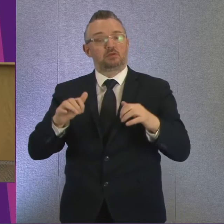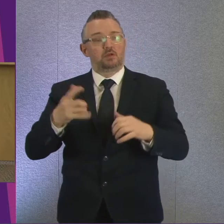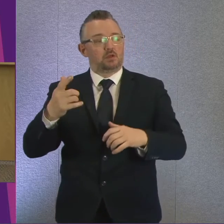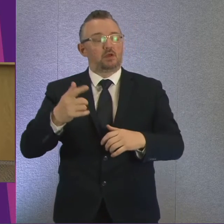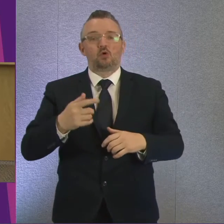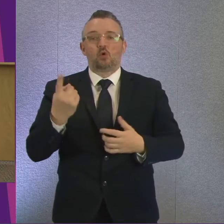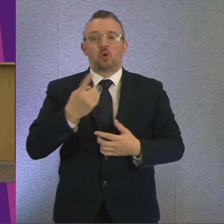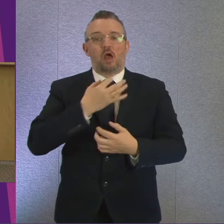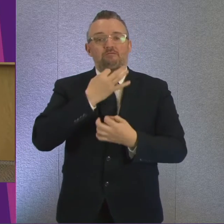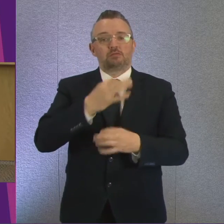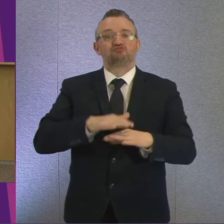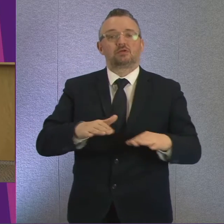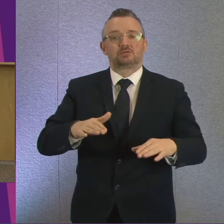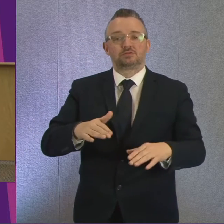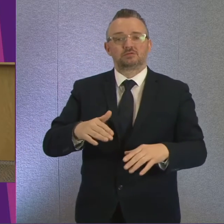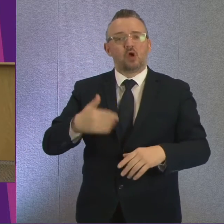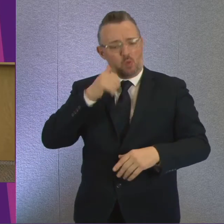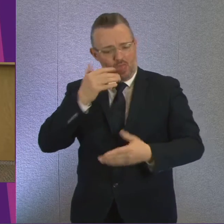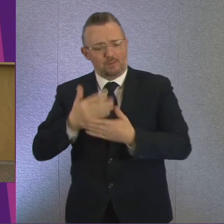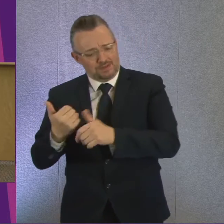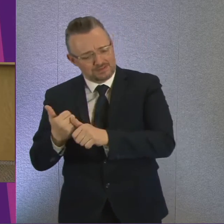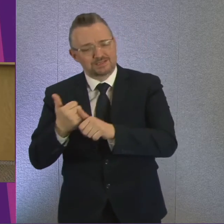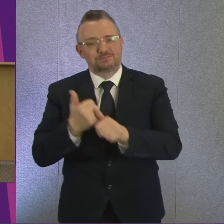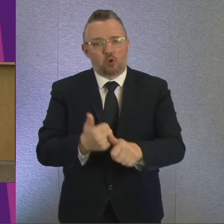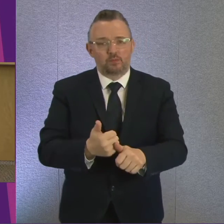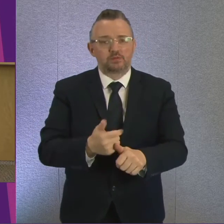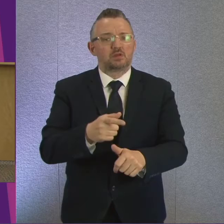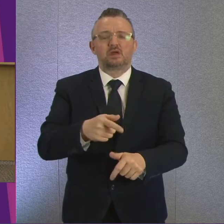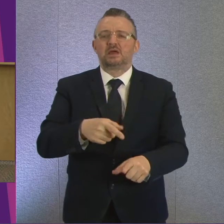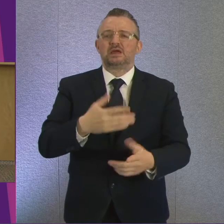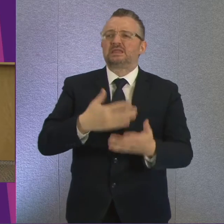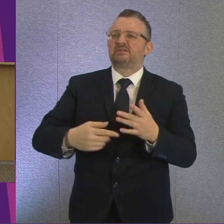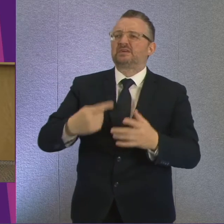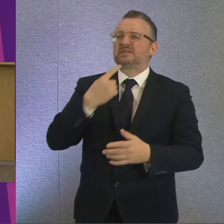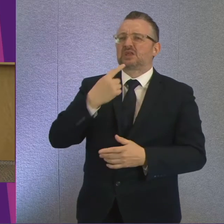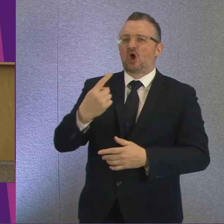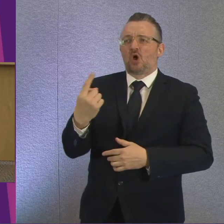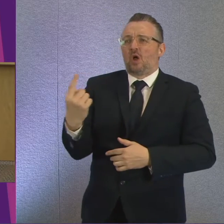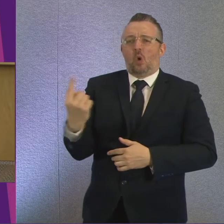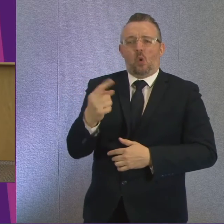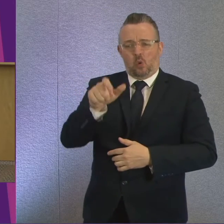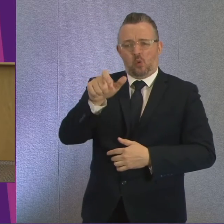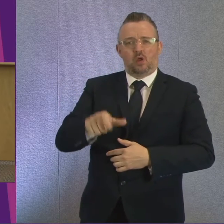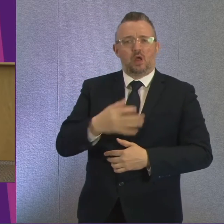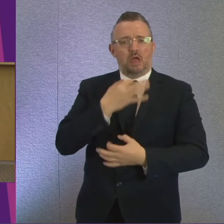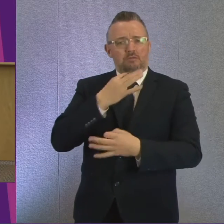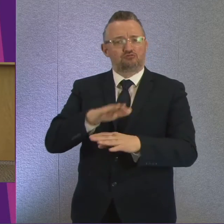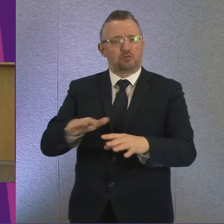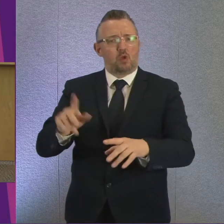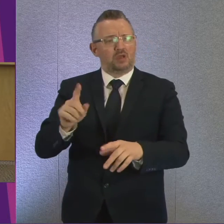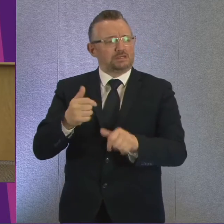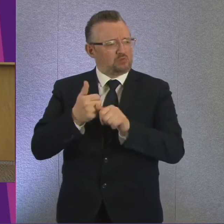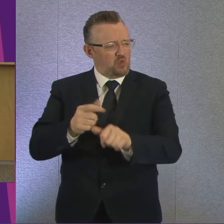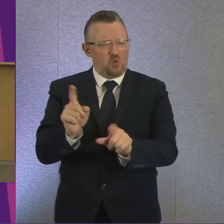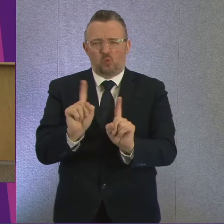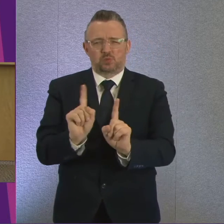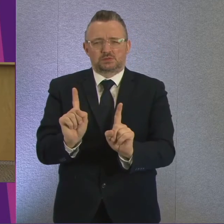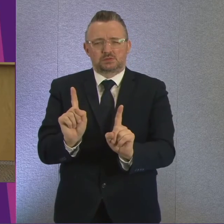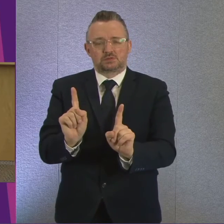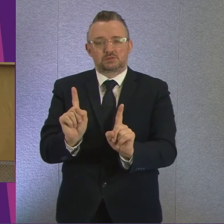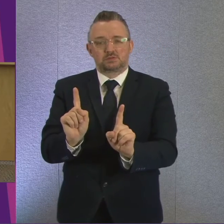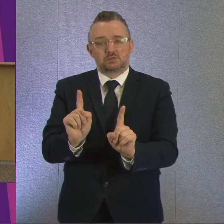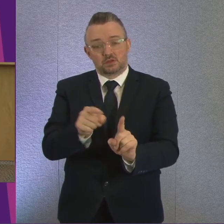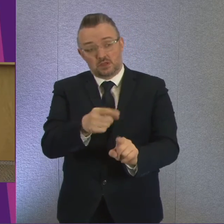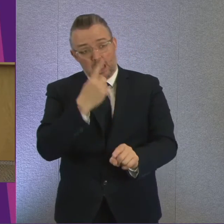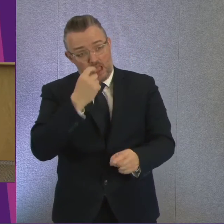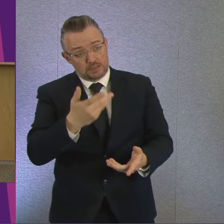but explained he wasn't going to be prescriptive about who they were or what form that support would take. Can the Minister update